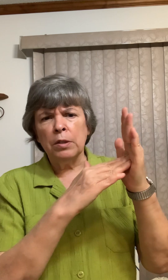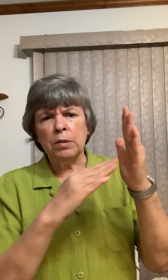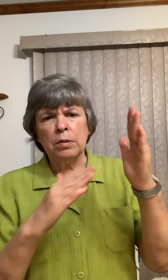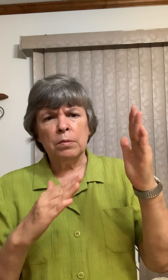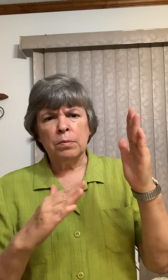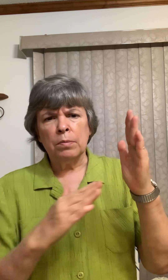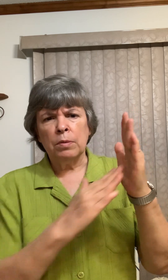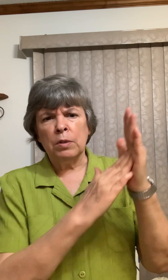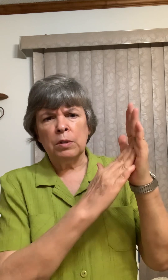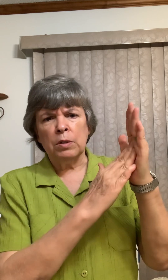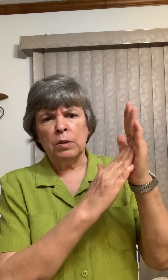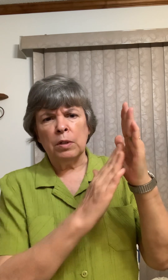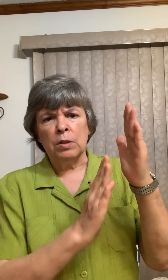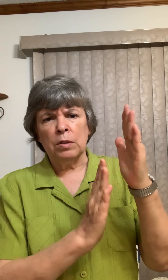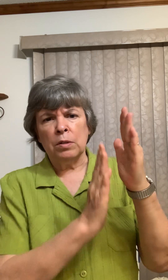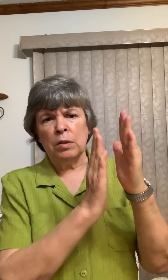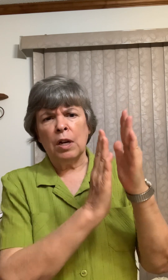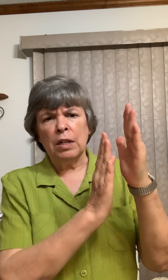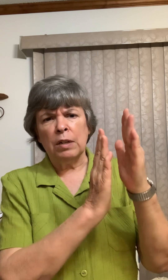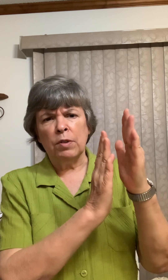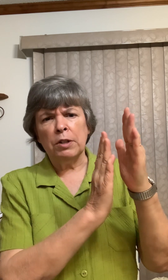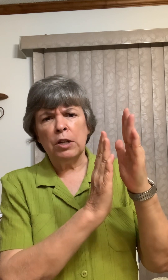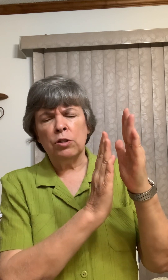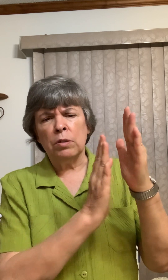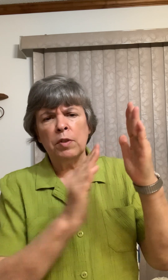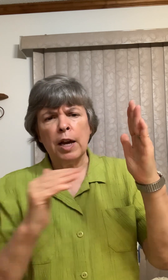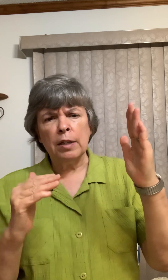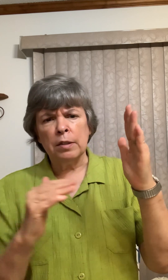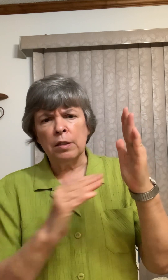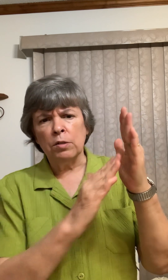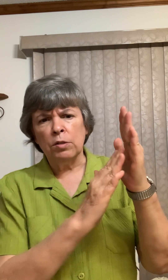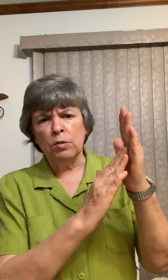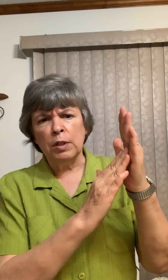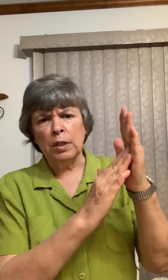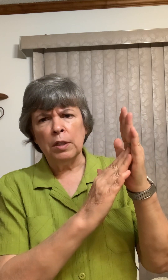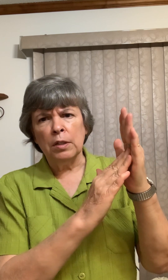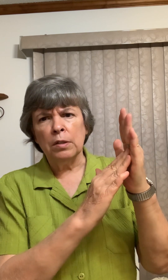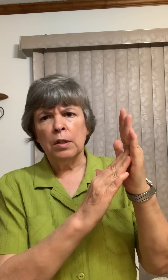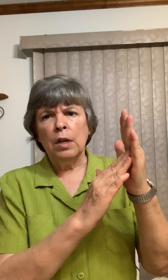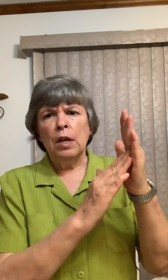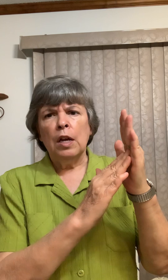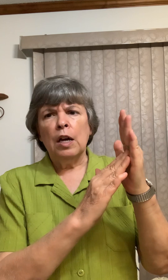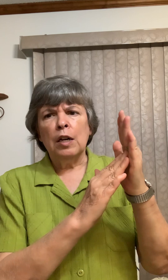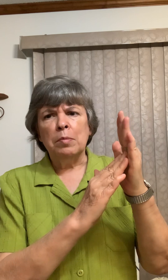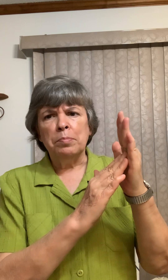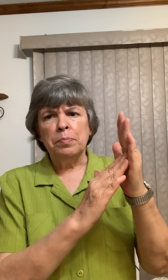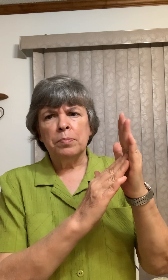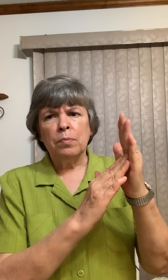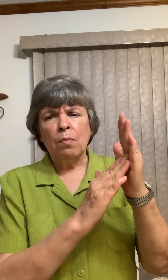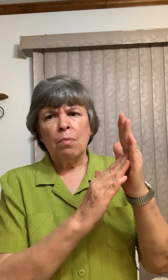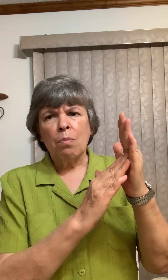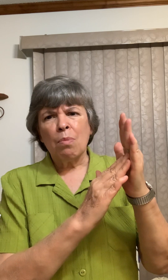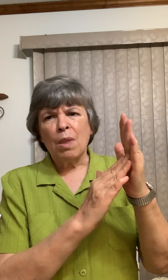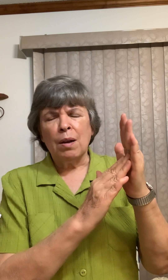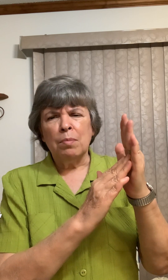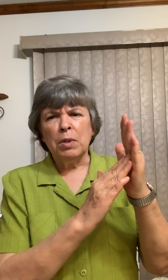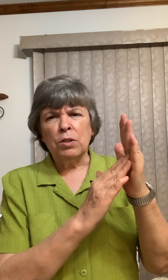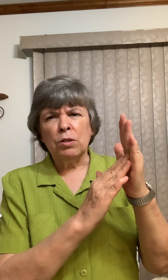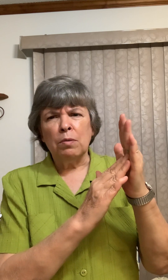this. It's kind of like a variation of that. And they're doing this. I'm not sure I really